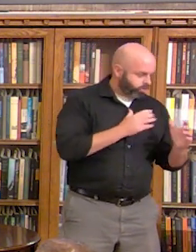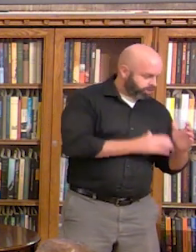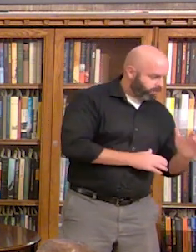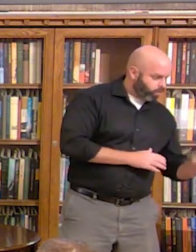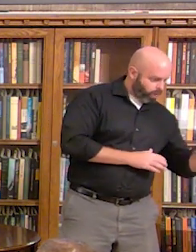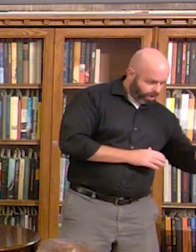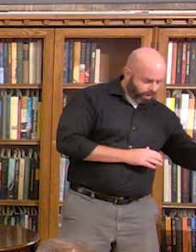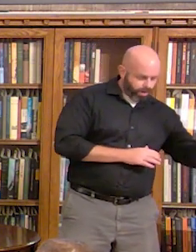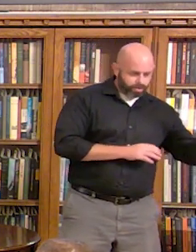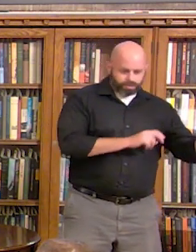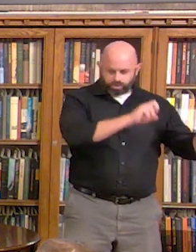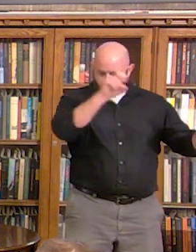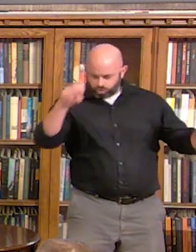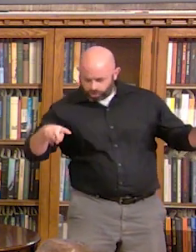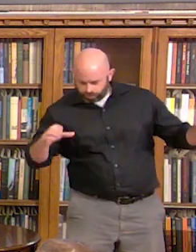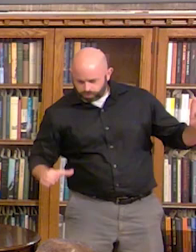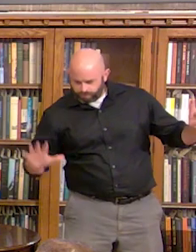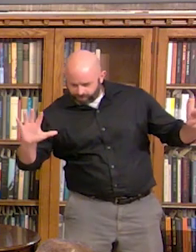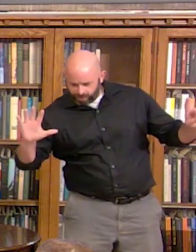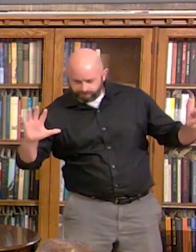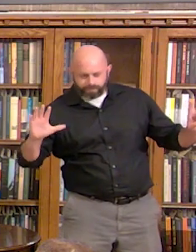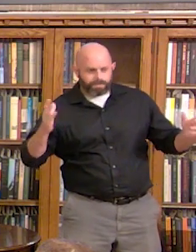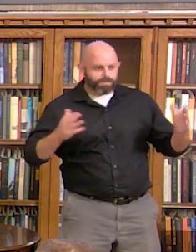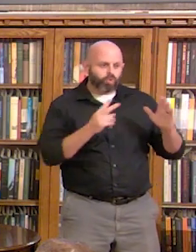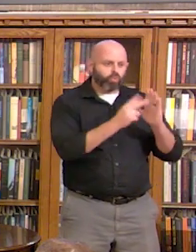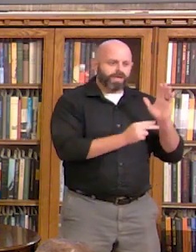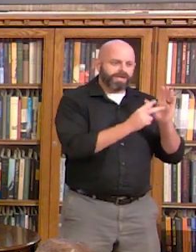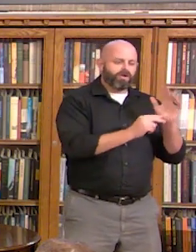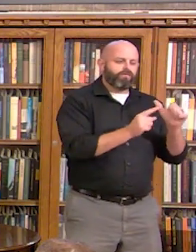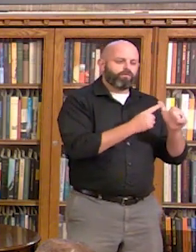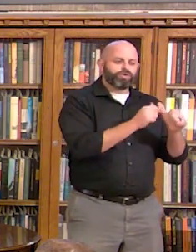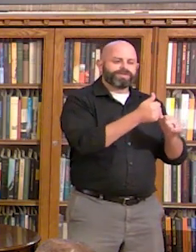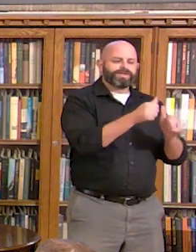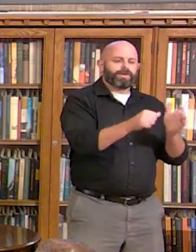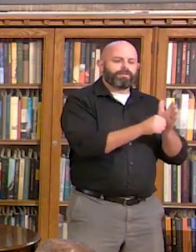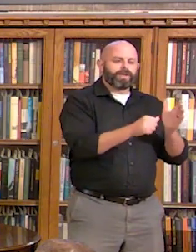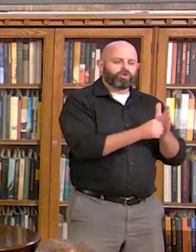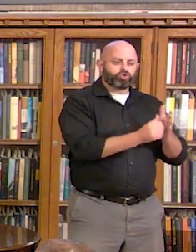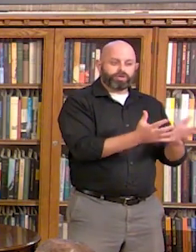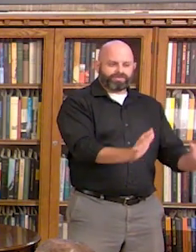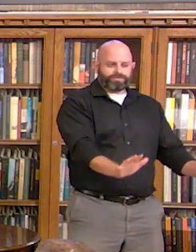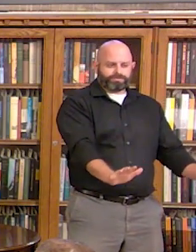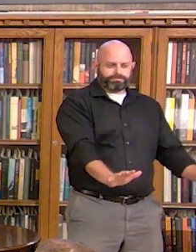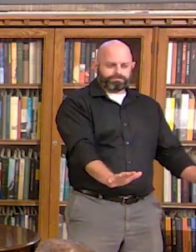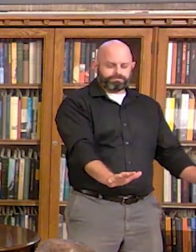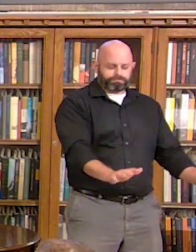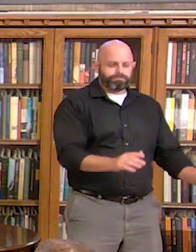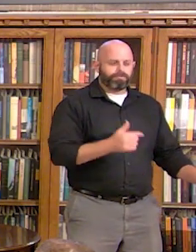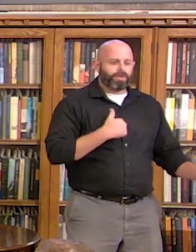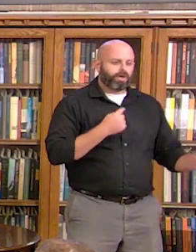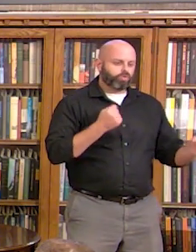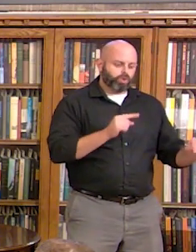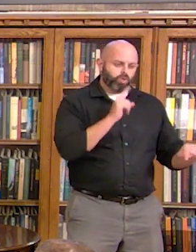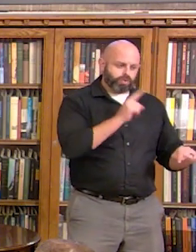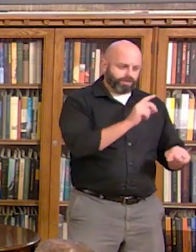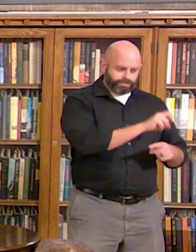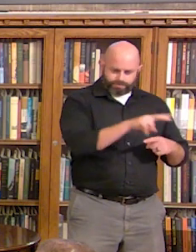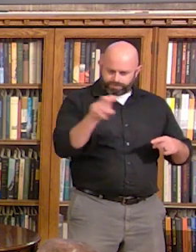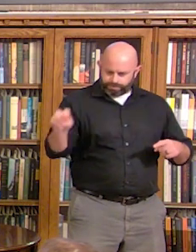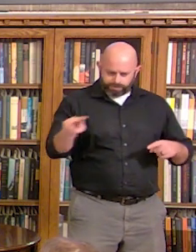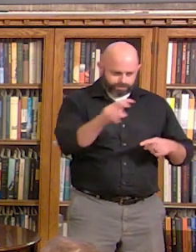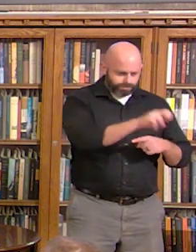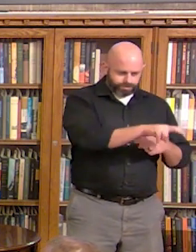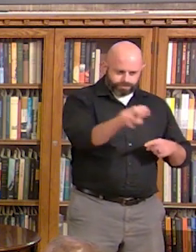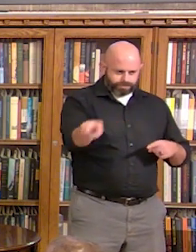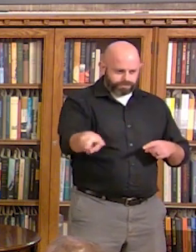entire chapters either you know I may ask you read those first 10 pages of this and you know so I try to really kind of make a little